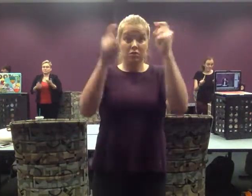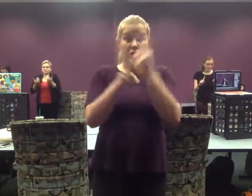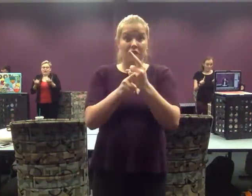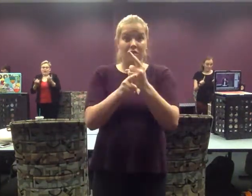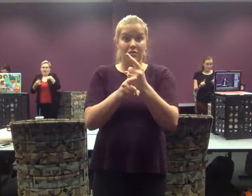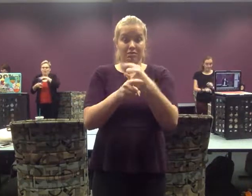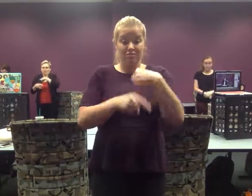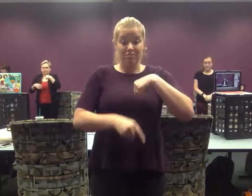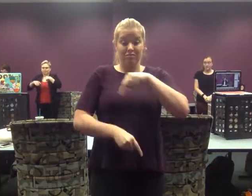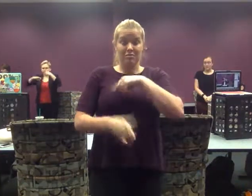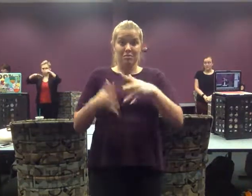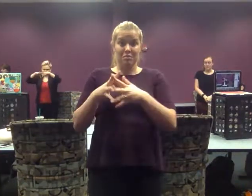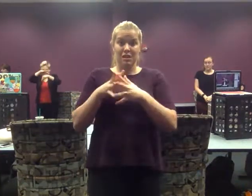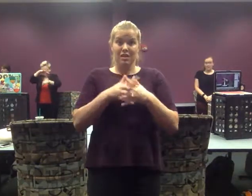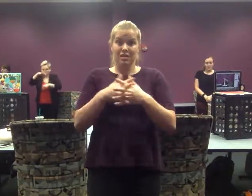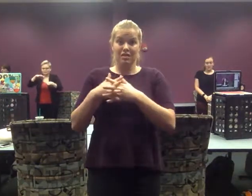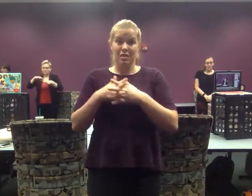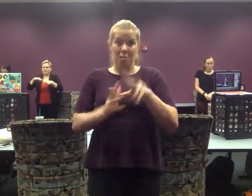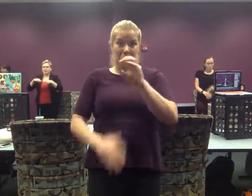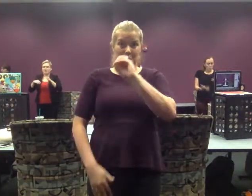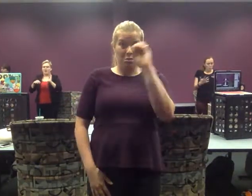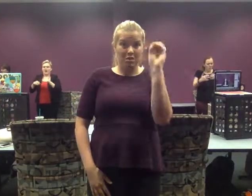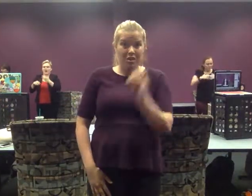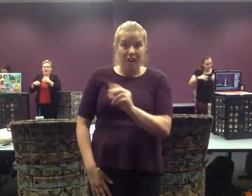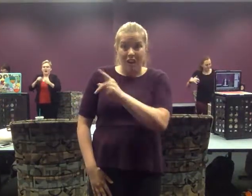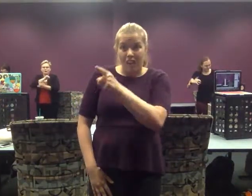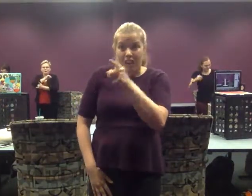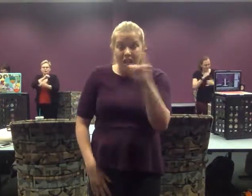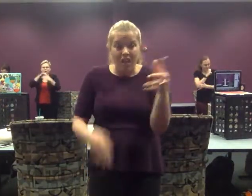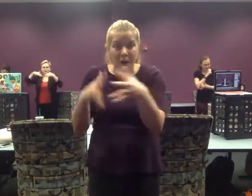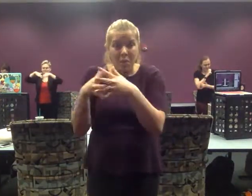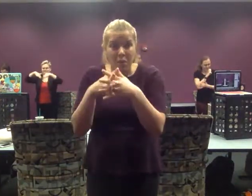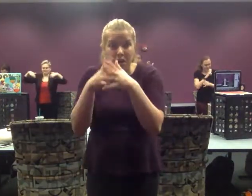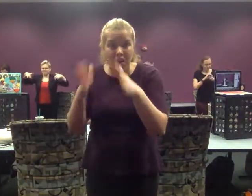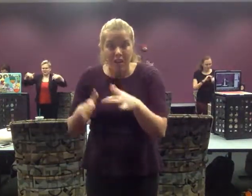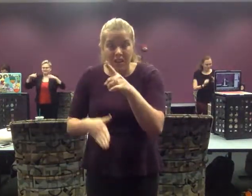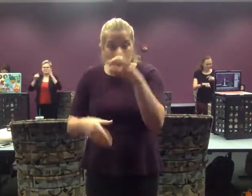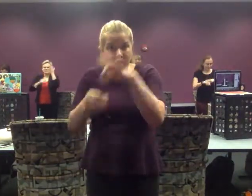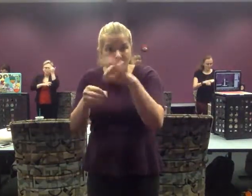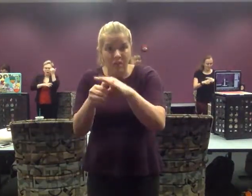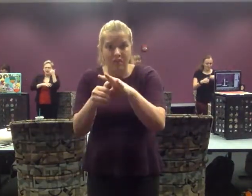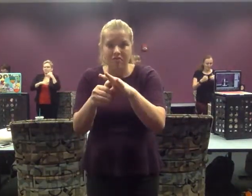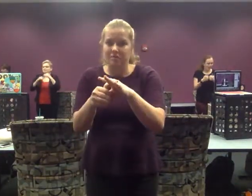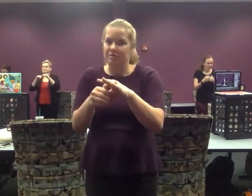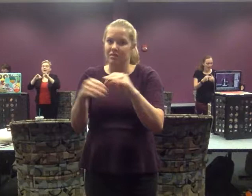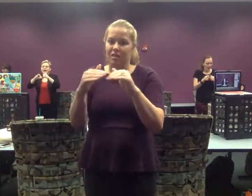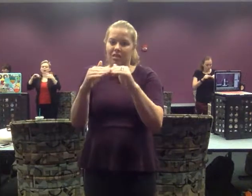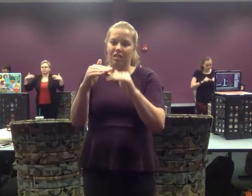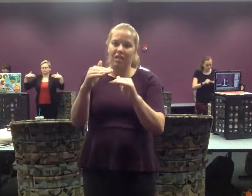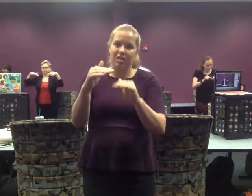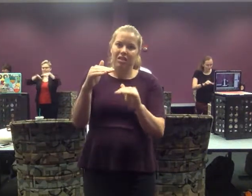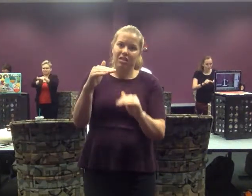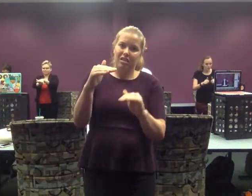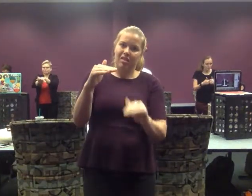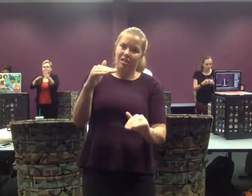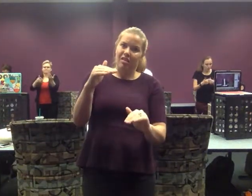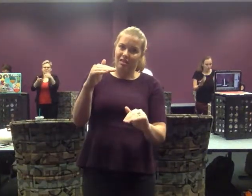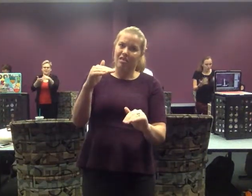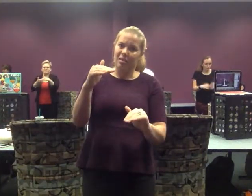the interests that divided the country then and how they came through. Before I do that, let me just highlight that voting. It took